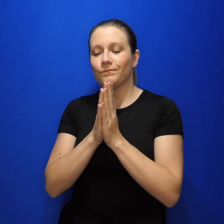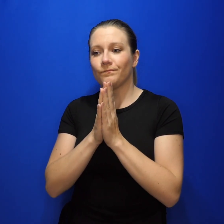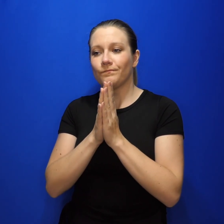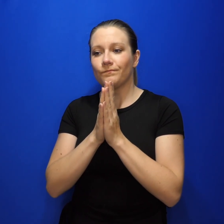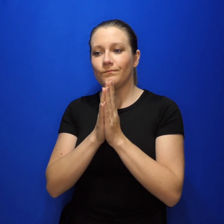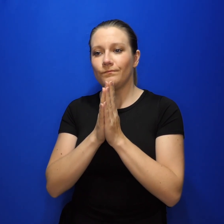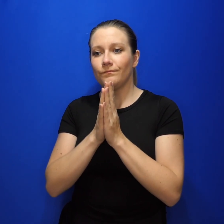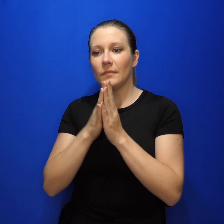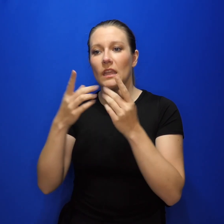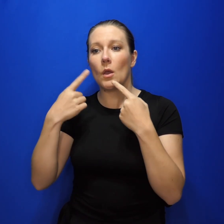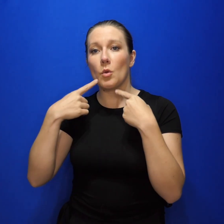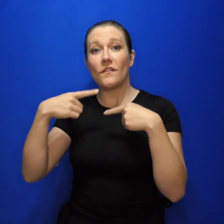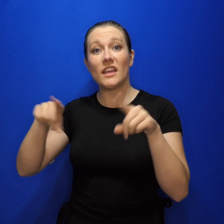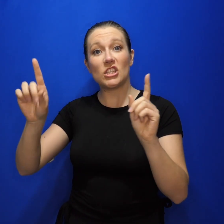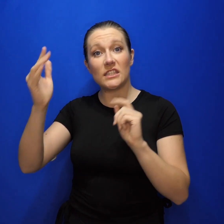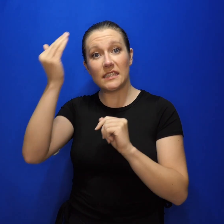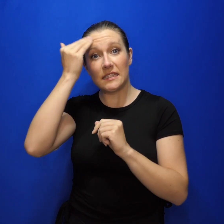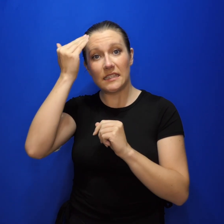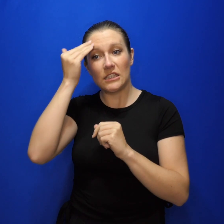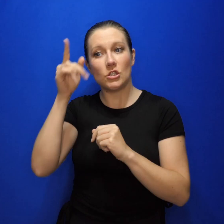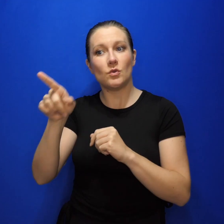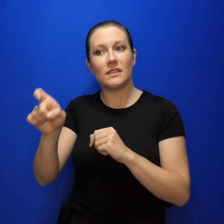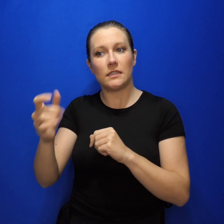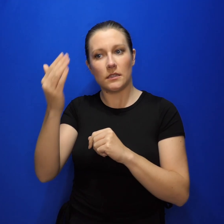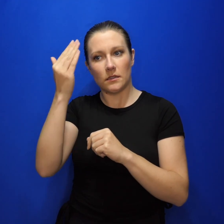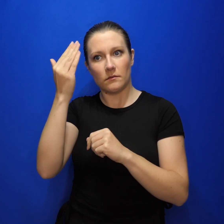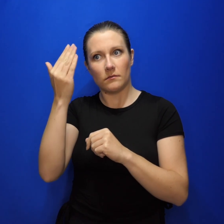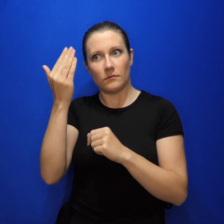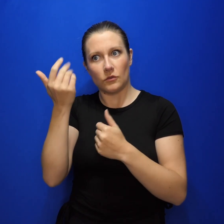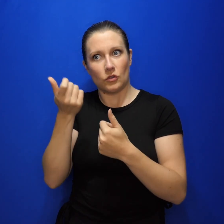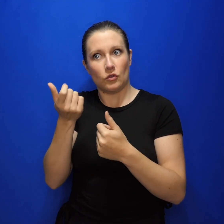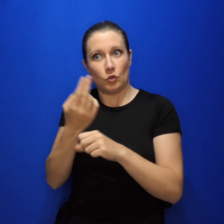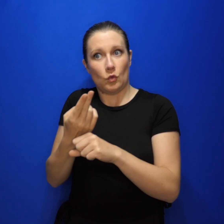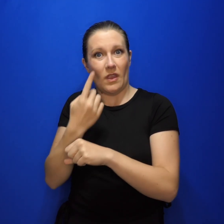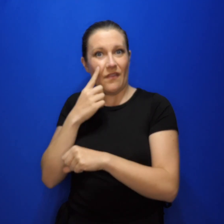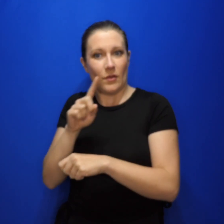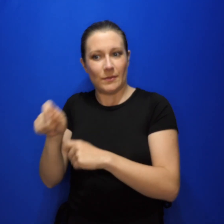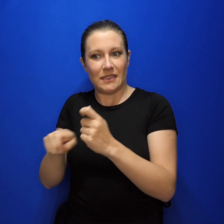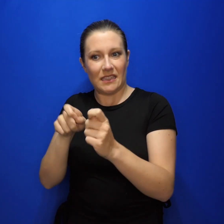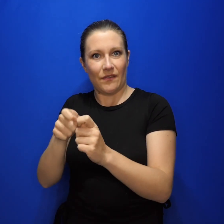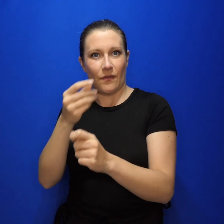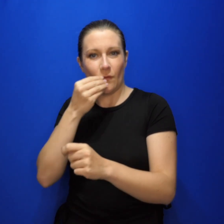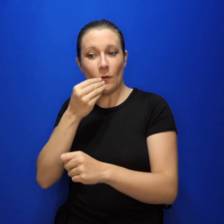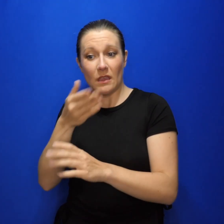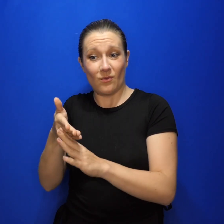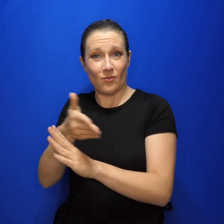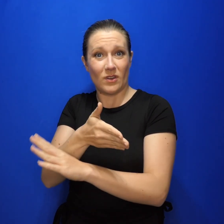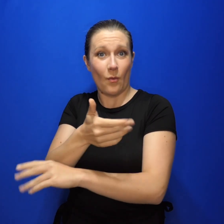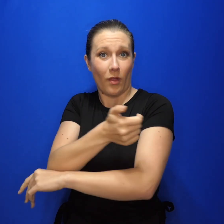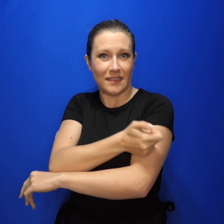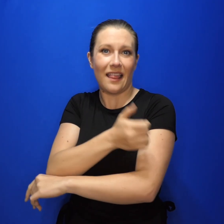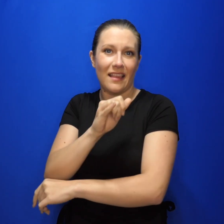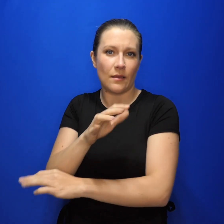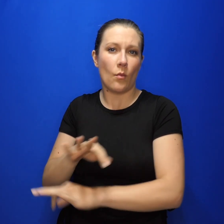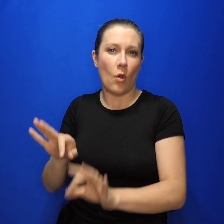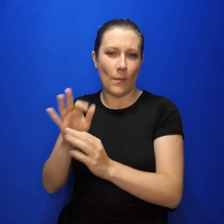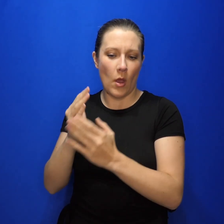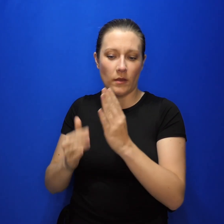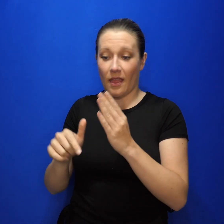proficiency you need to bolus for more difficult foods, right? And and pre-bolusing is a big part of it. This person says here, I